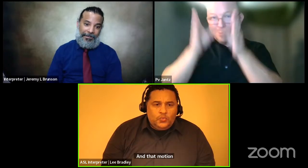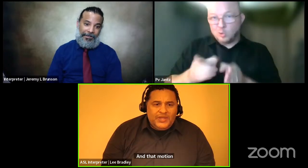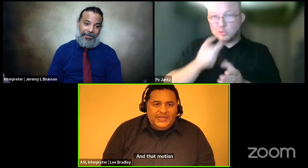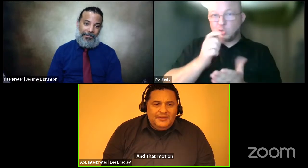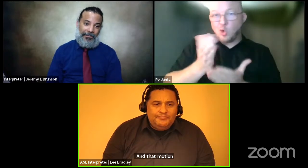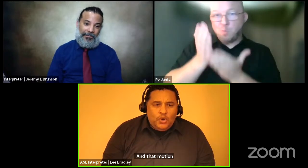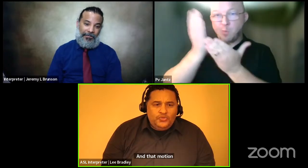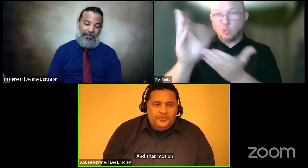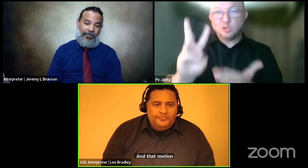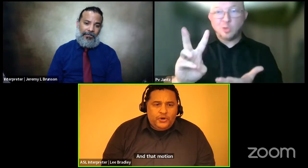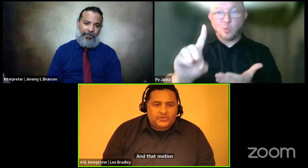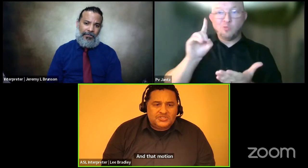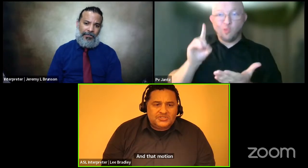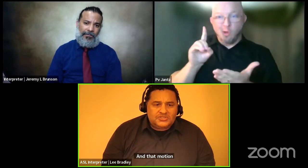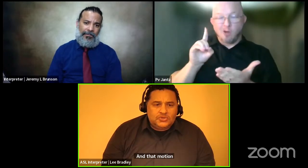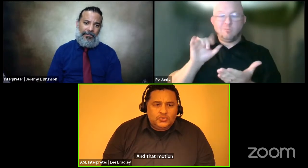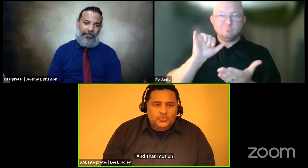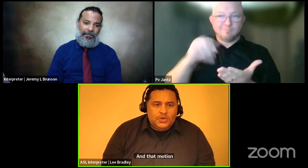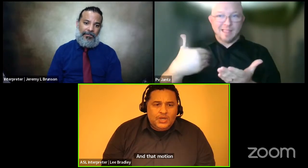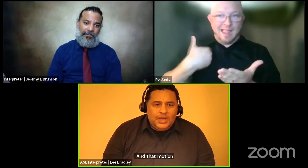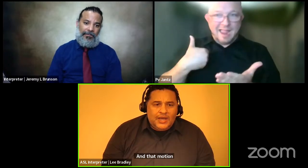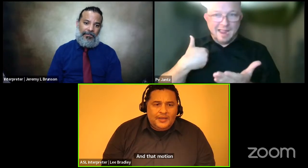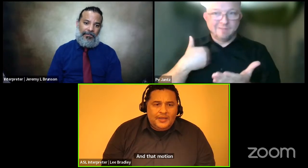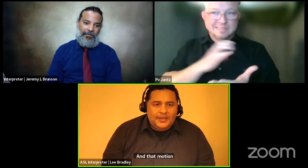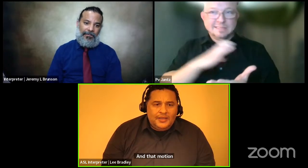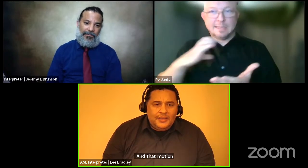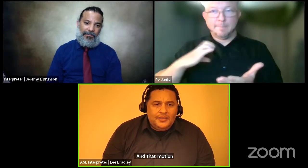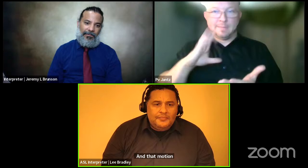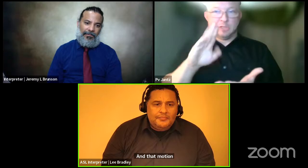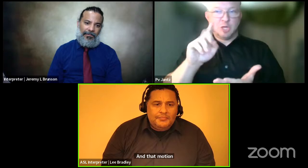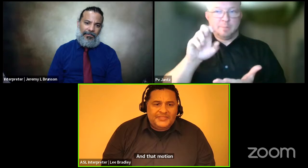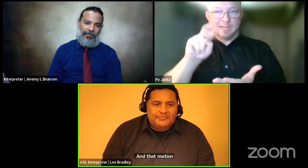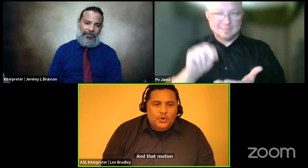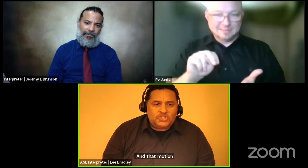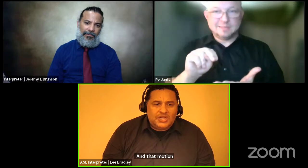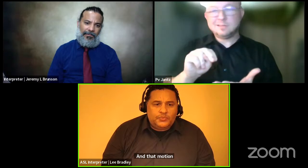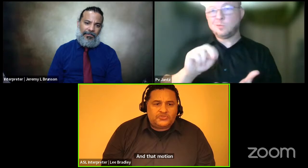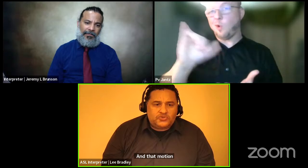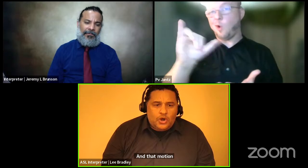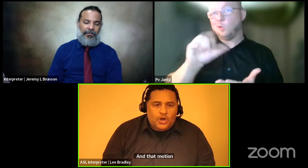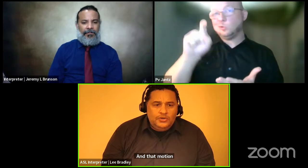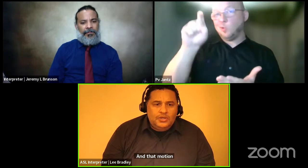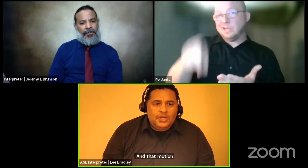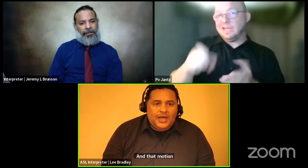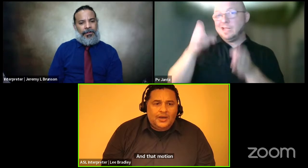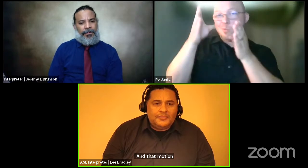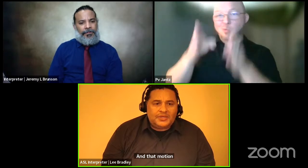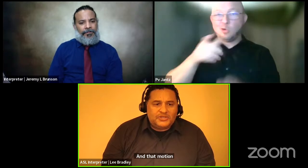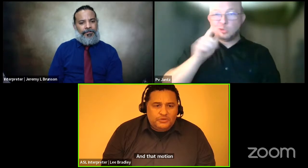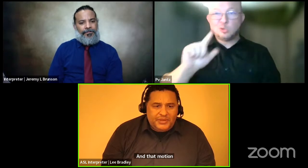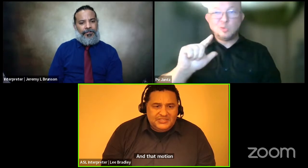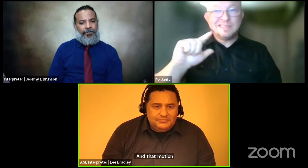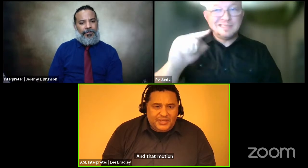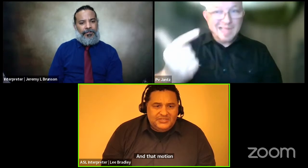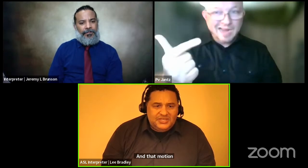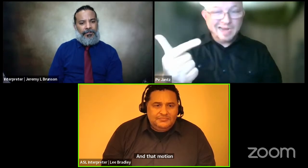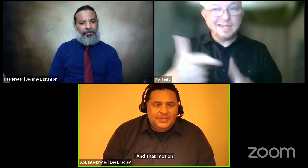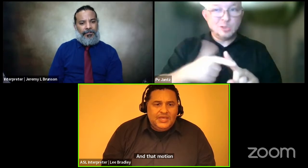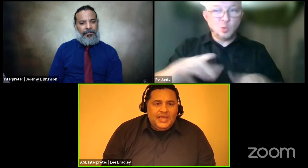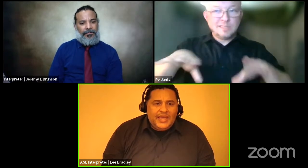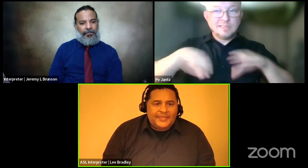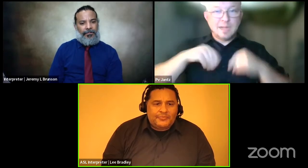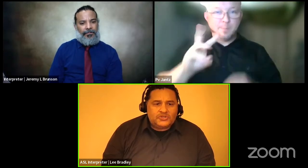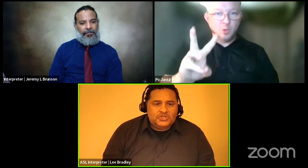So we need both persons who made the motion and withdrawn, Commissioner